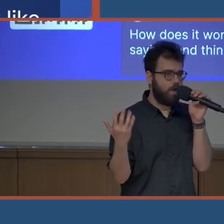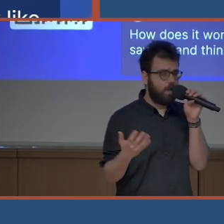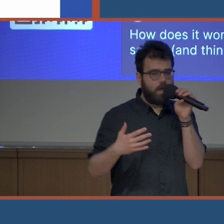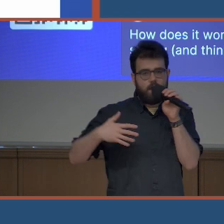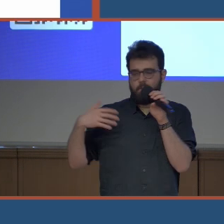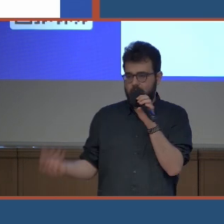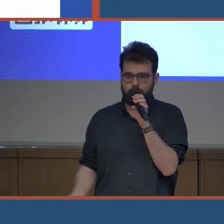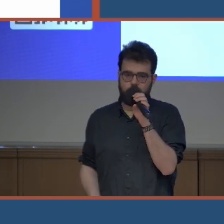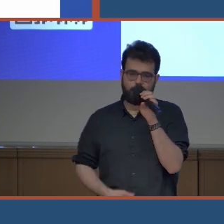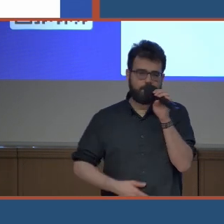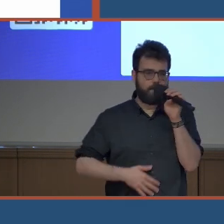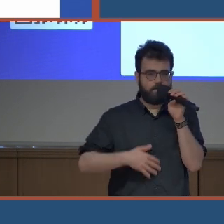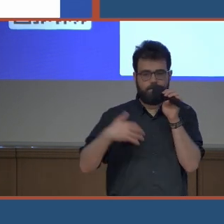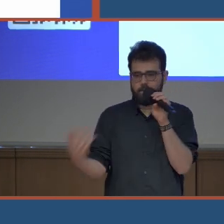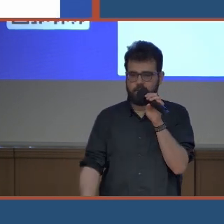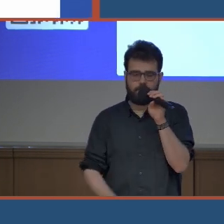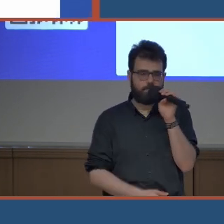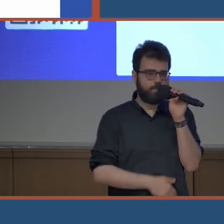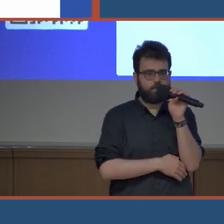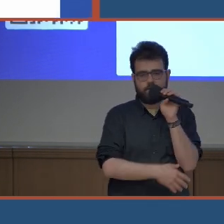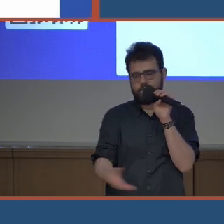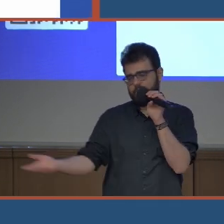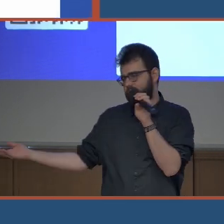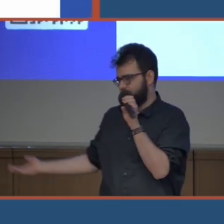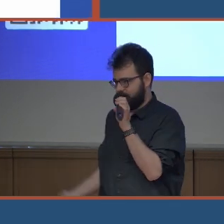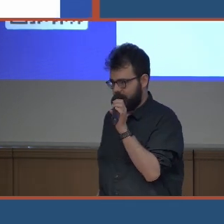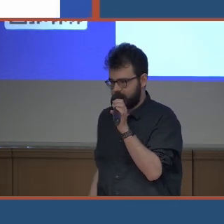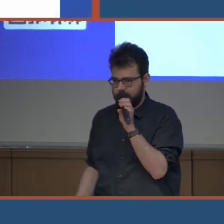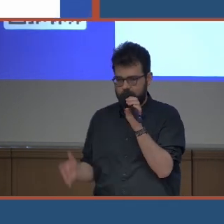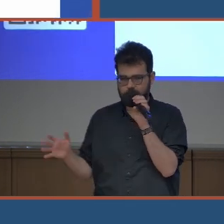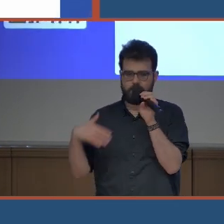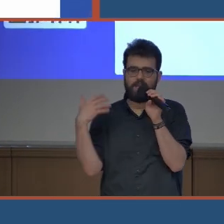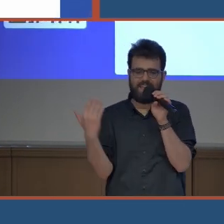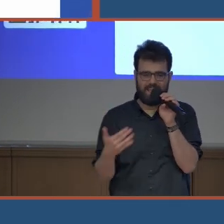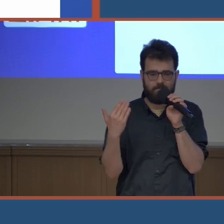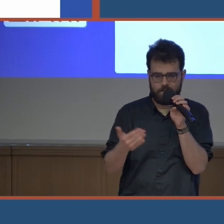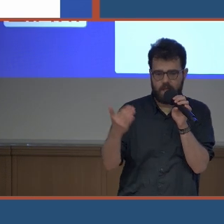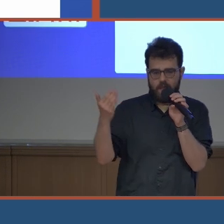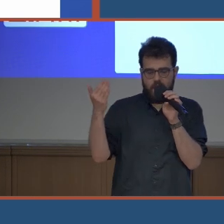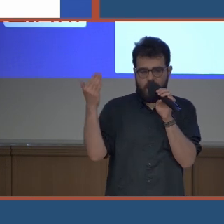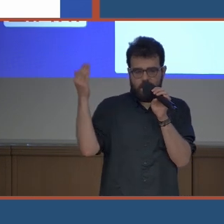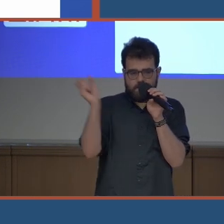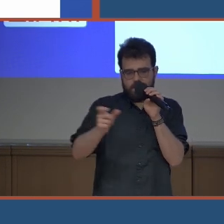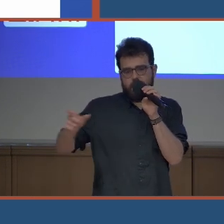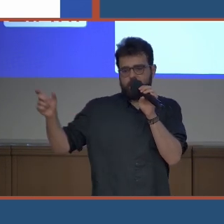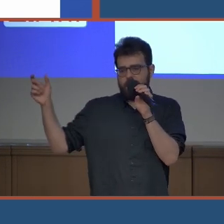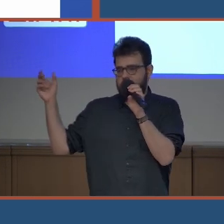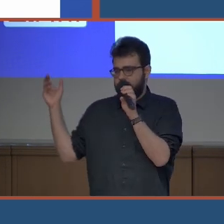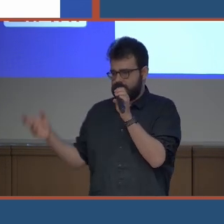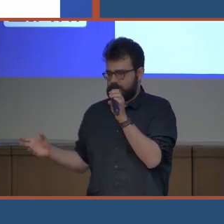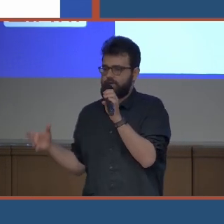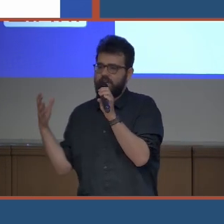education backgrounds and family backgrounds. There's multiple factors, actually. Each and